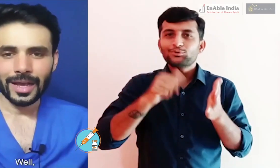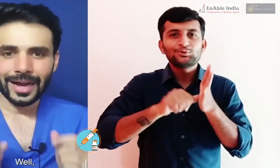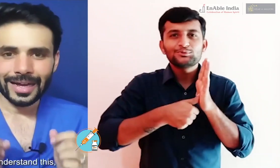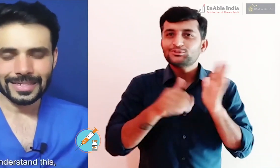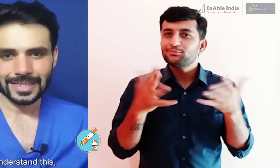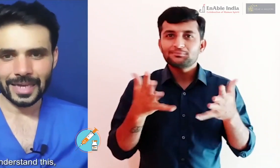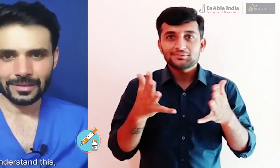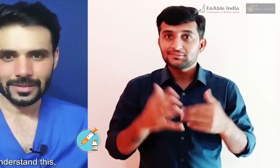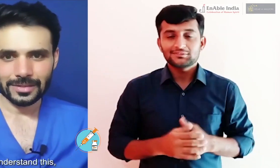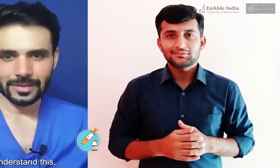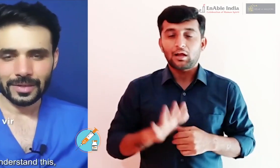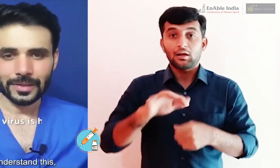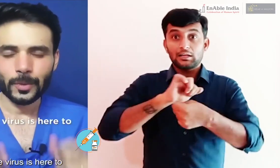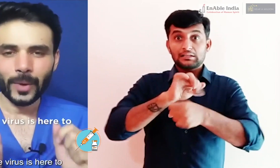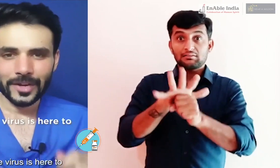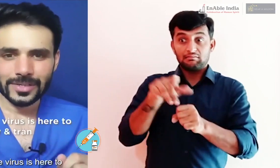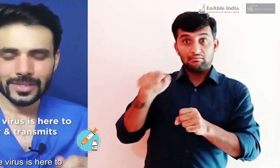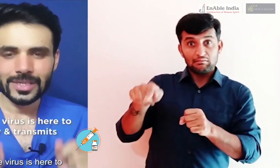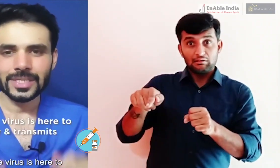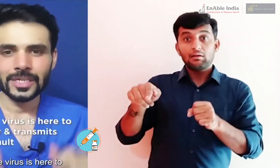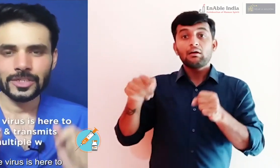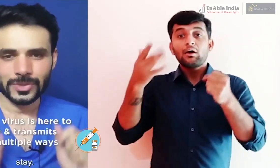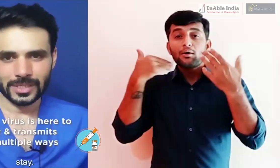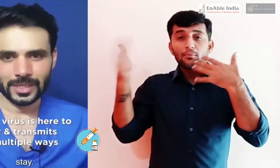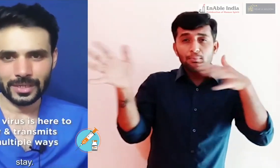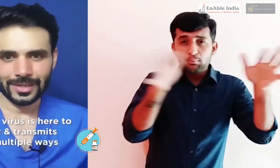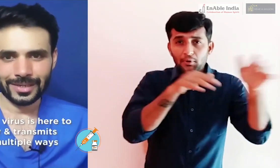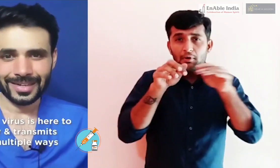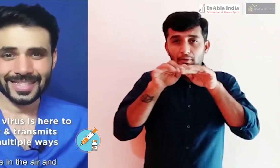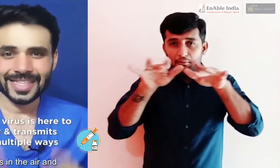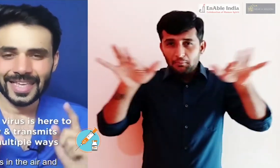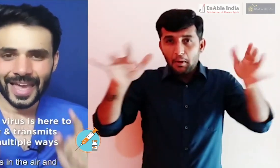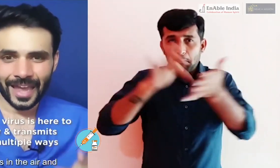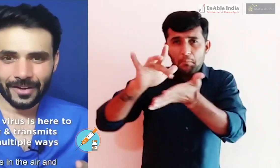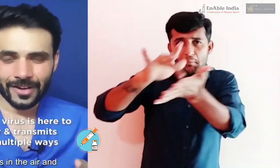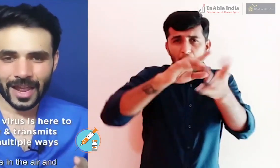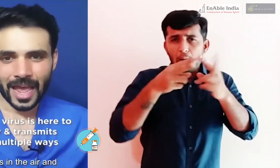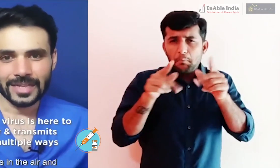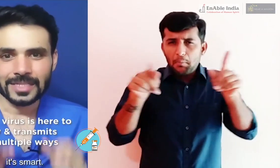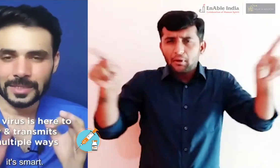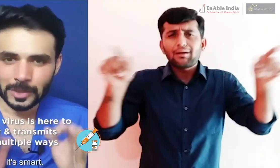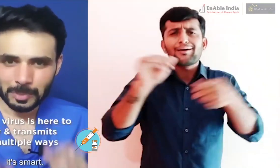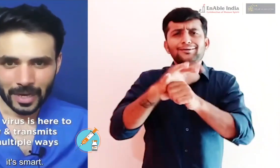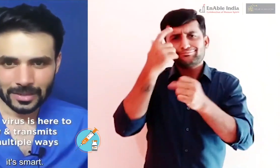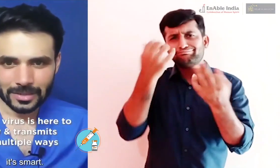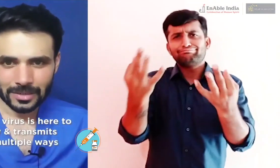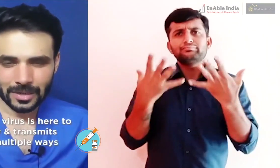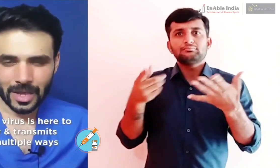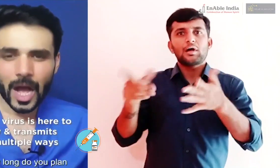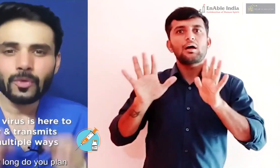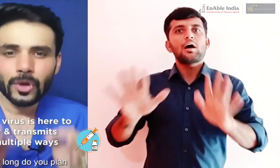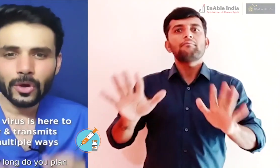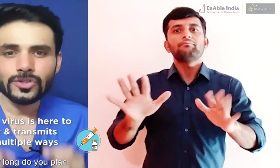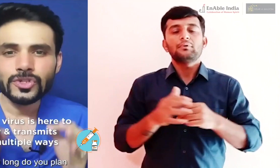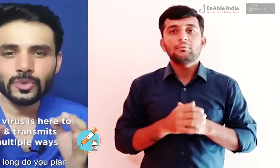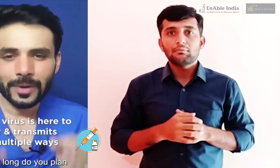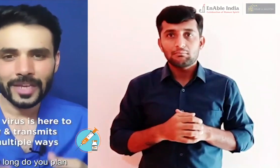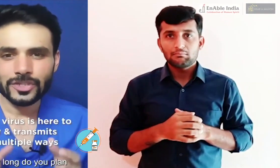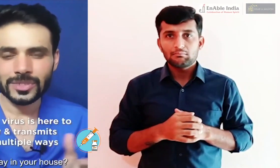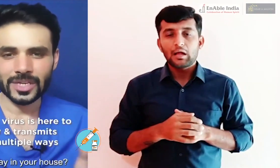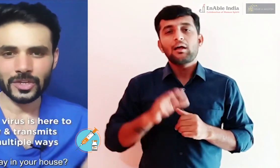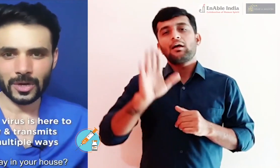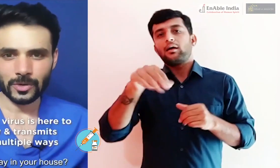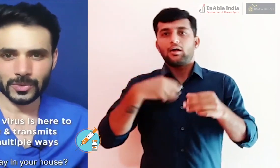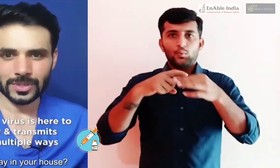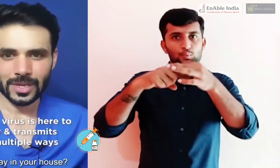Well, understand this. The virus is here to stay. It's in the air and it's smart. How long do you